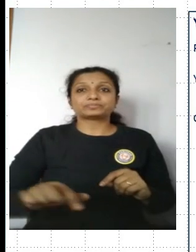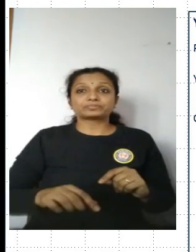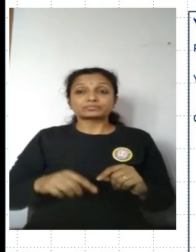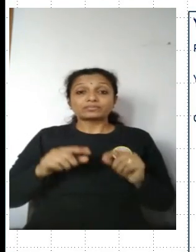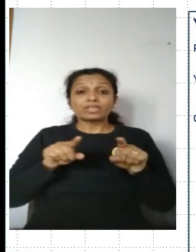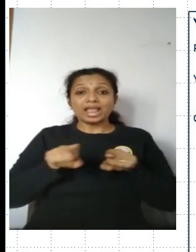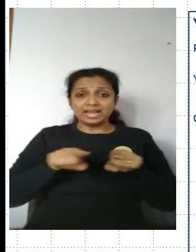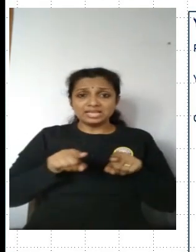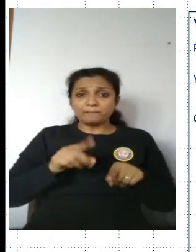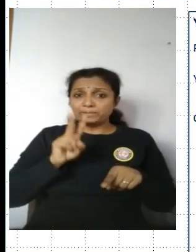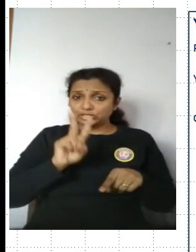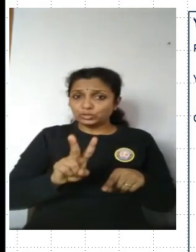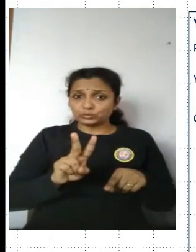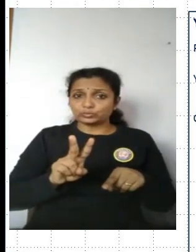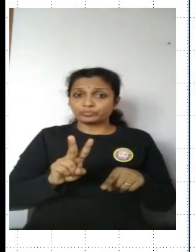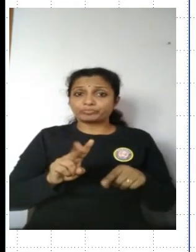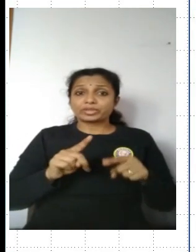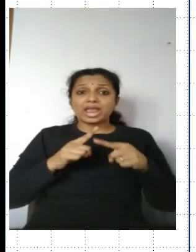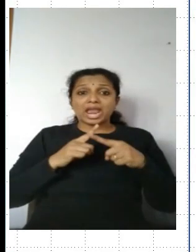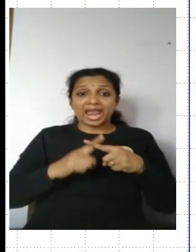slide.